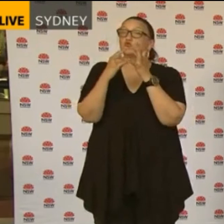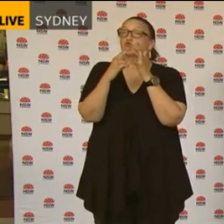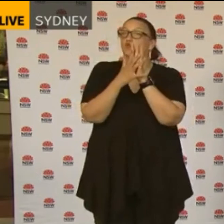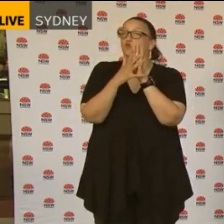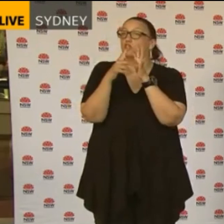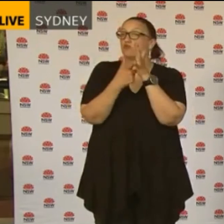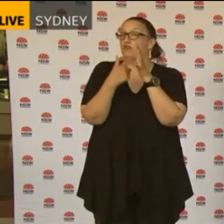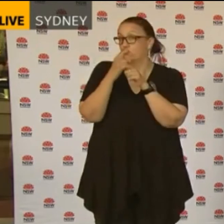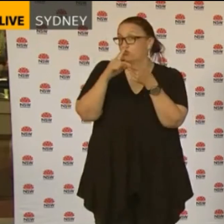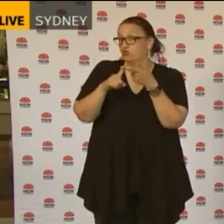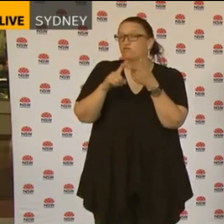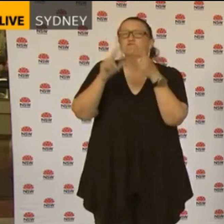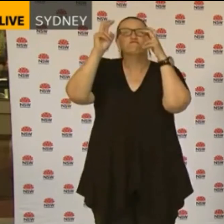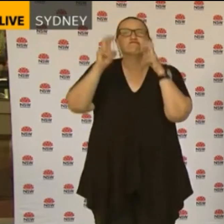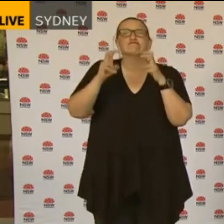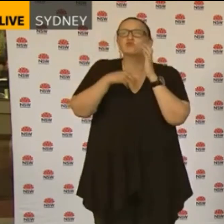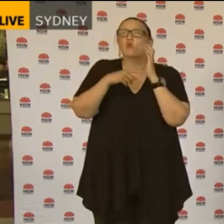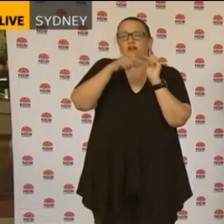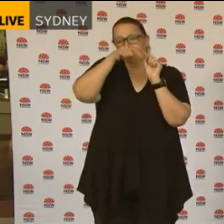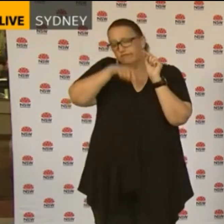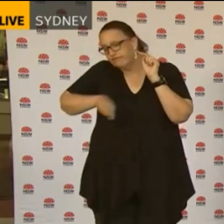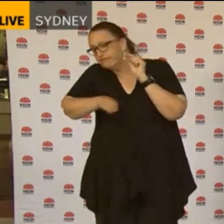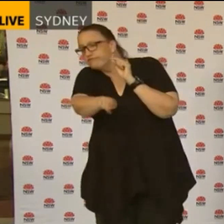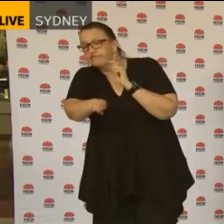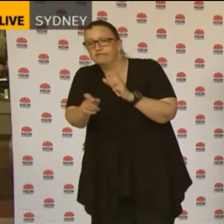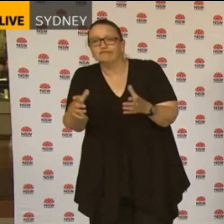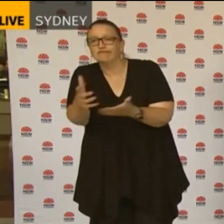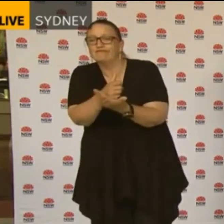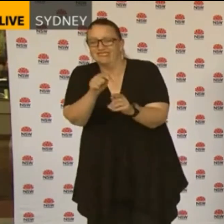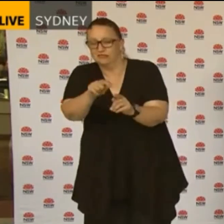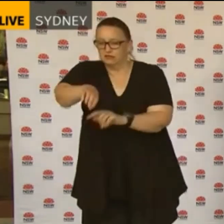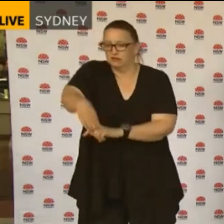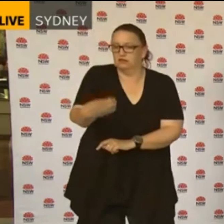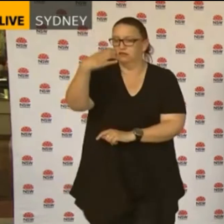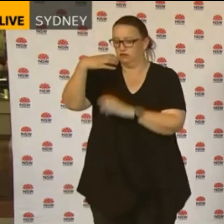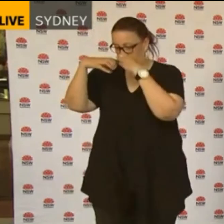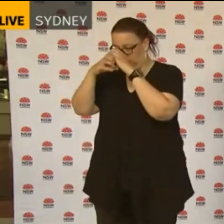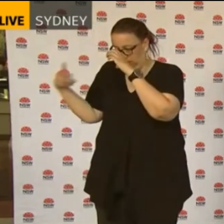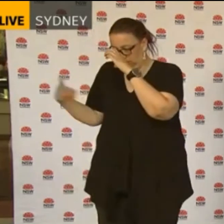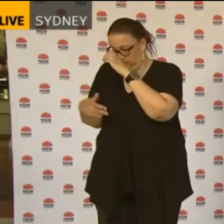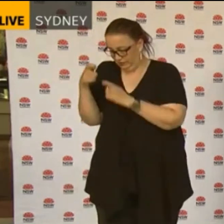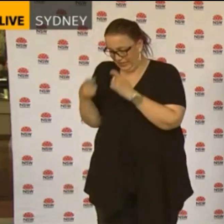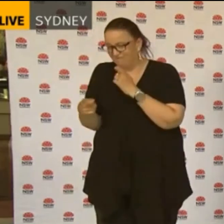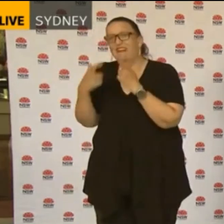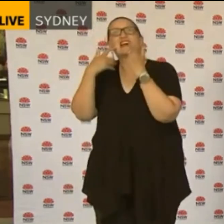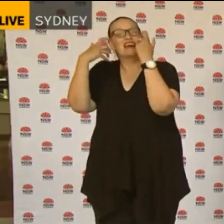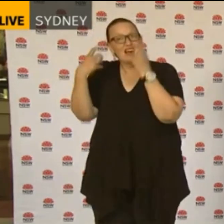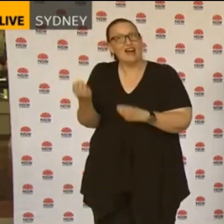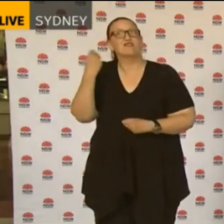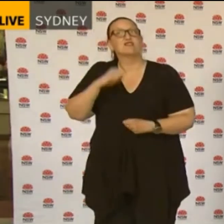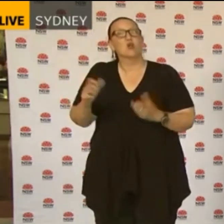be particularly vigilant. Now, whilst this could reflect cases in the catchment that are known in terms of returned